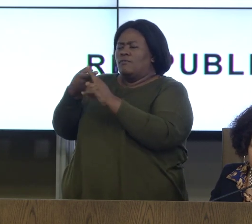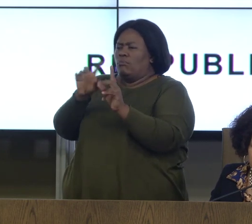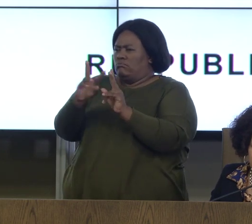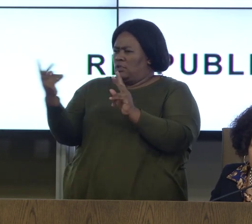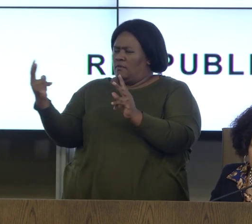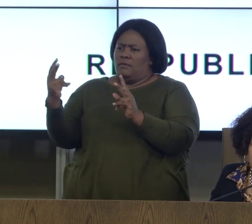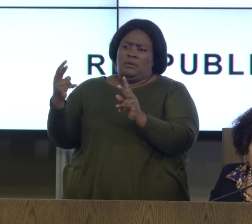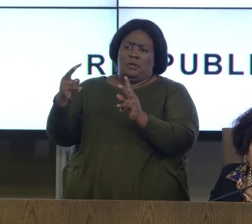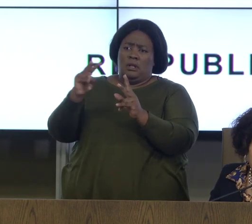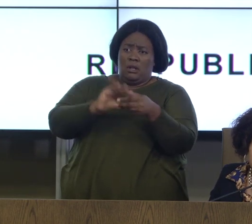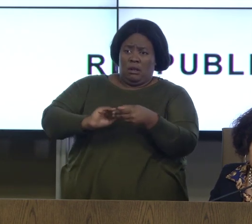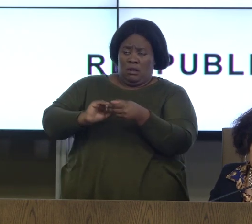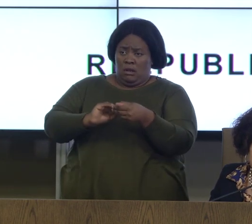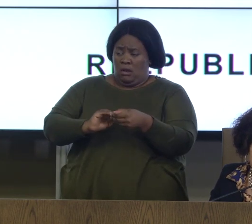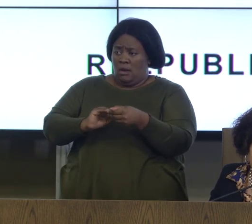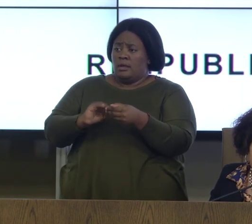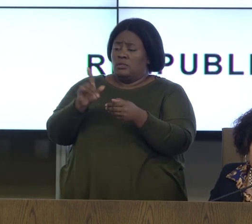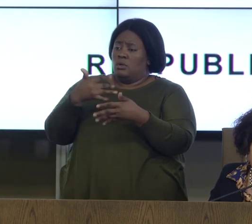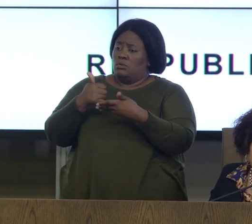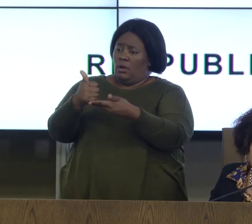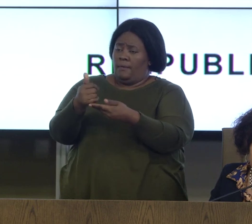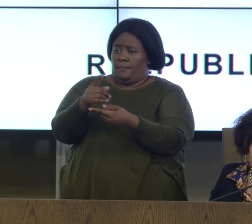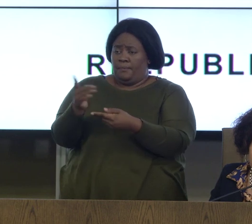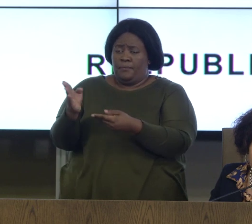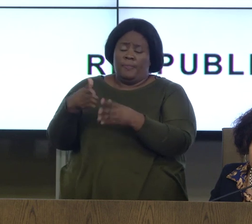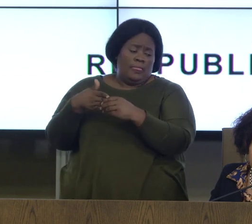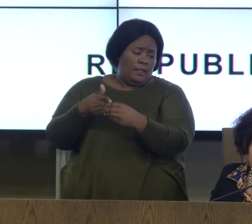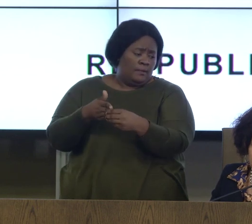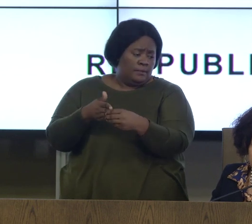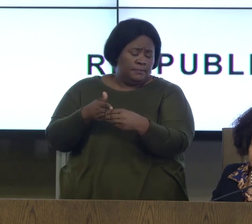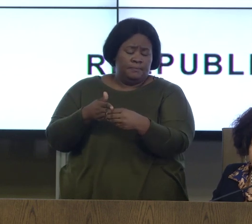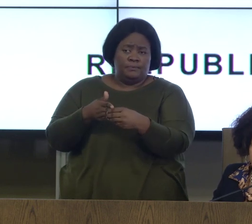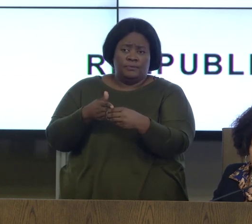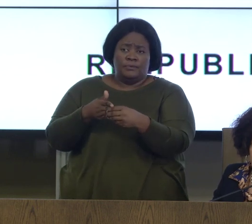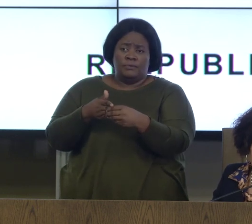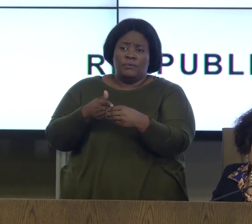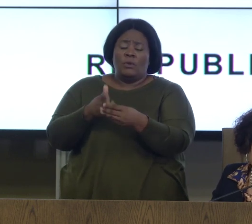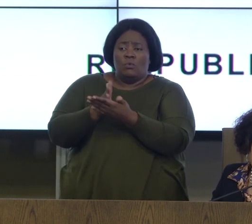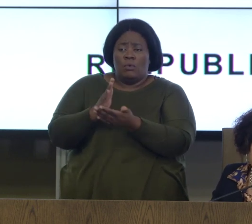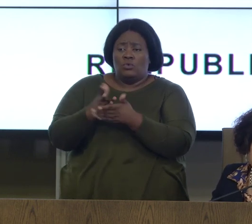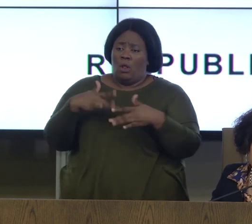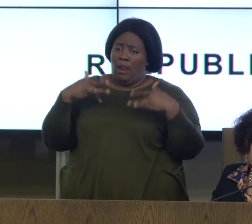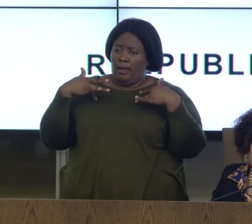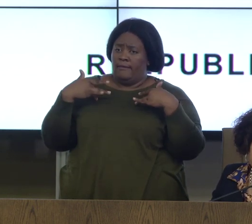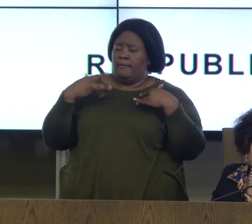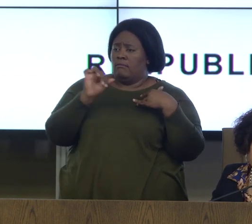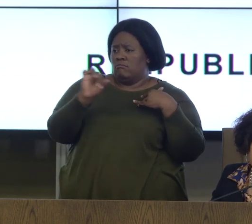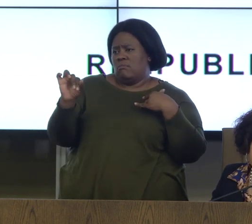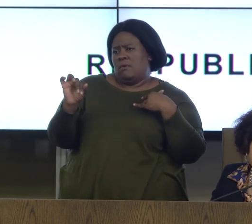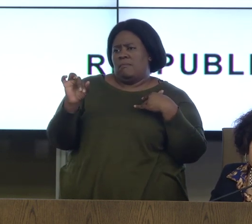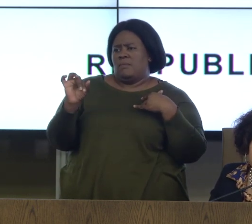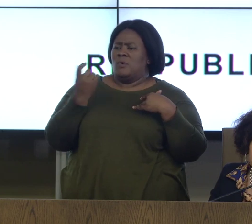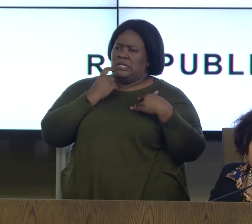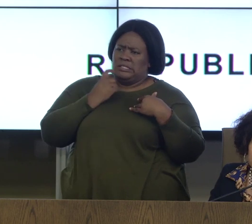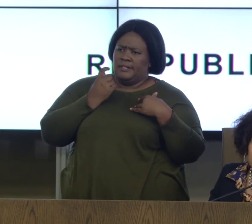that we have indicated are aimed at assisting them lead as normal a life as possible. We are also in the process of